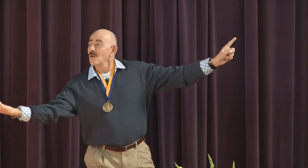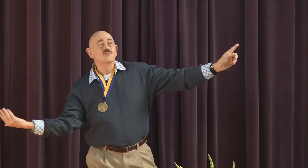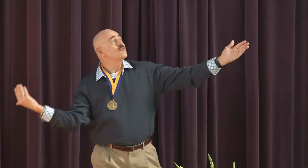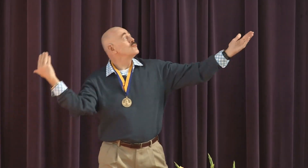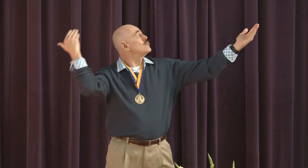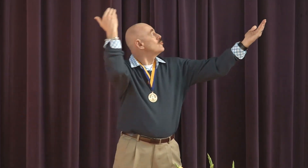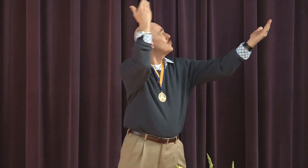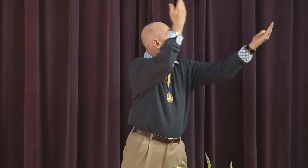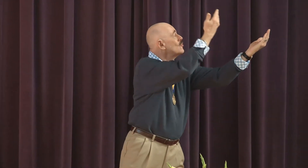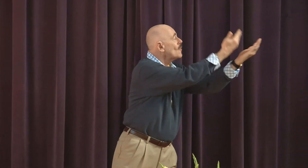to reach your goal